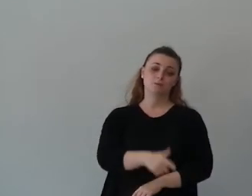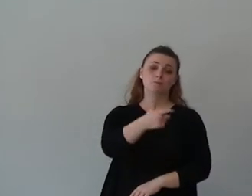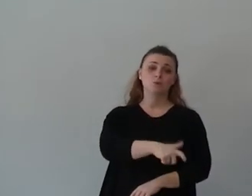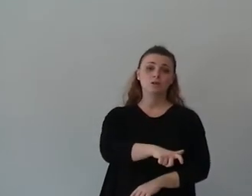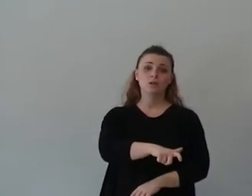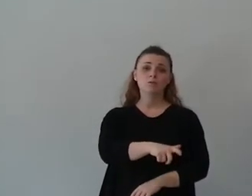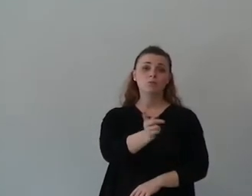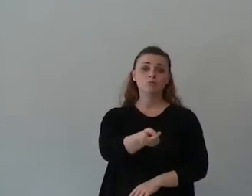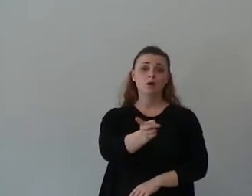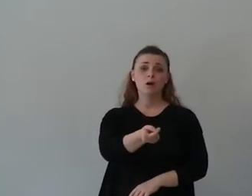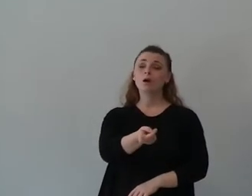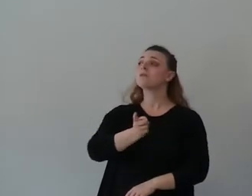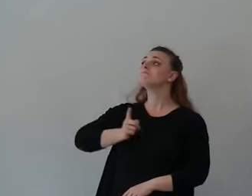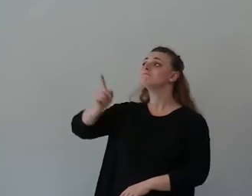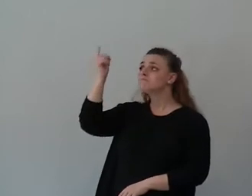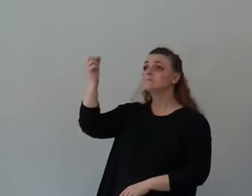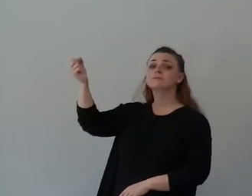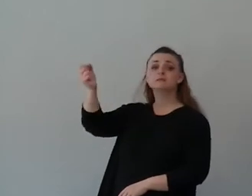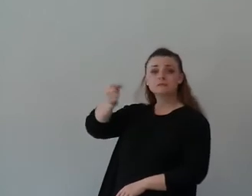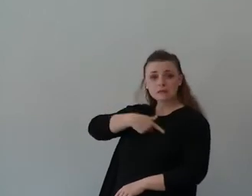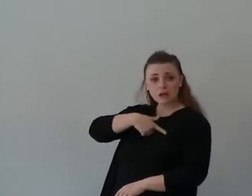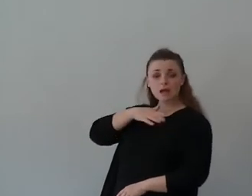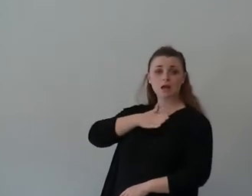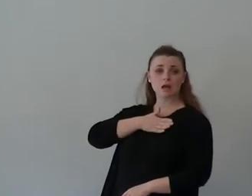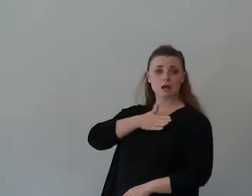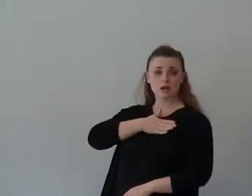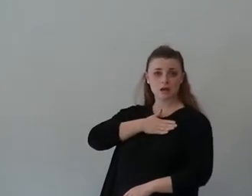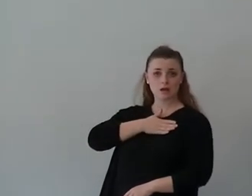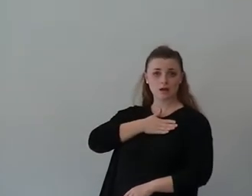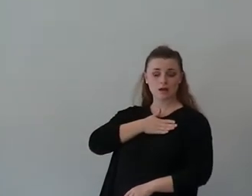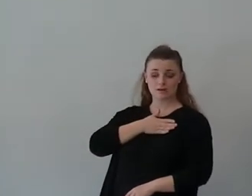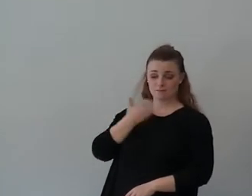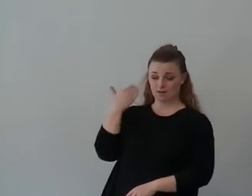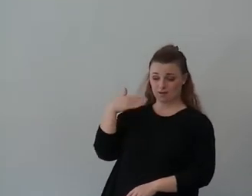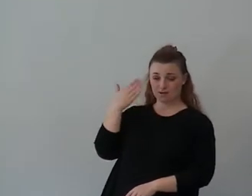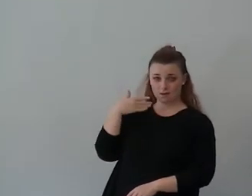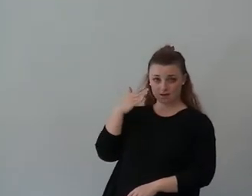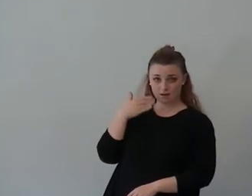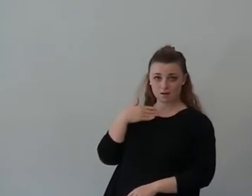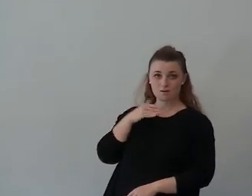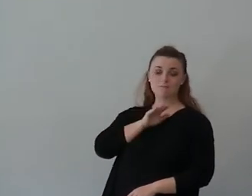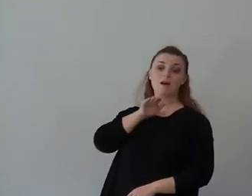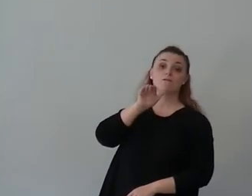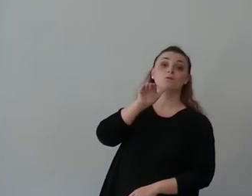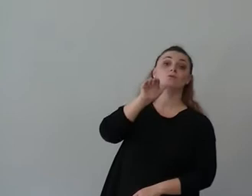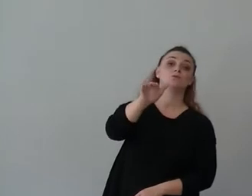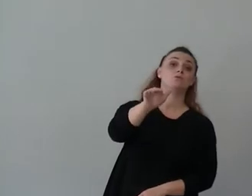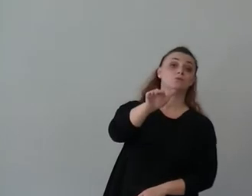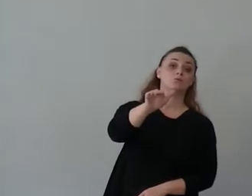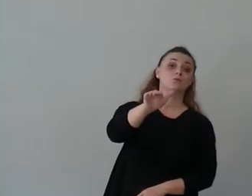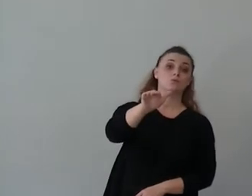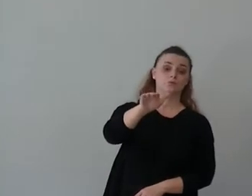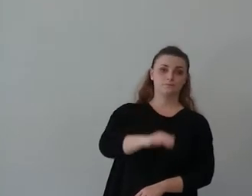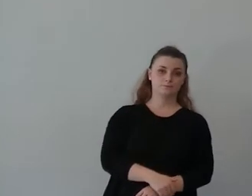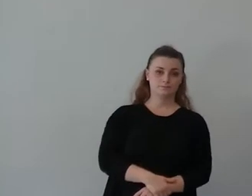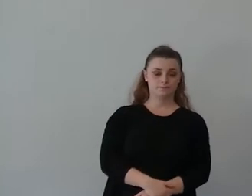lì in passato per fare del bene in futuro. And I think the Pisa is a great example of problems in Italy. E